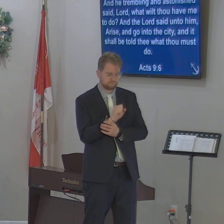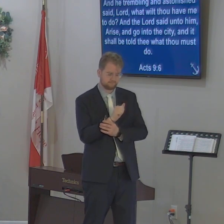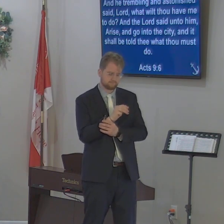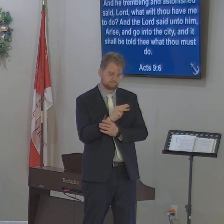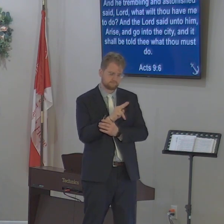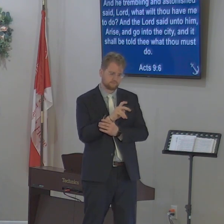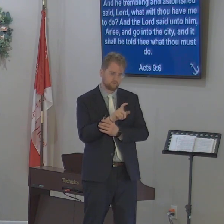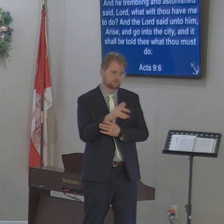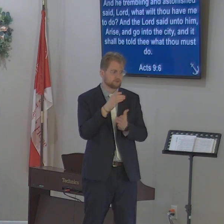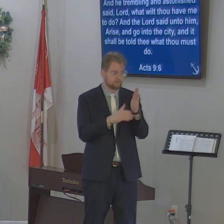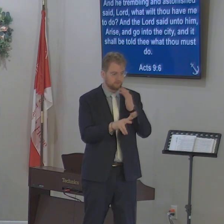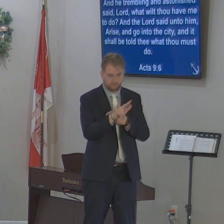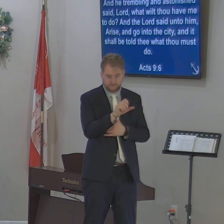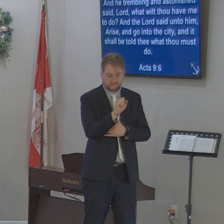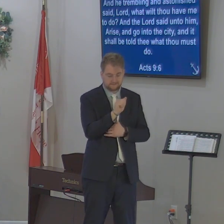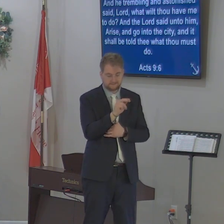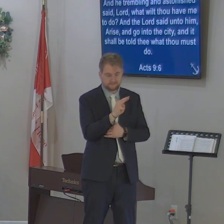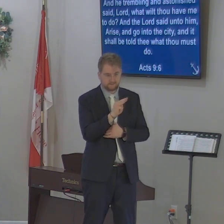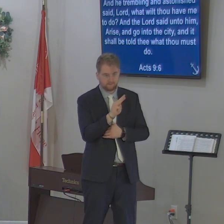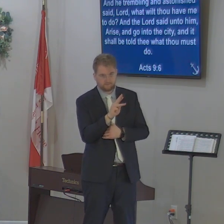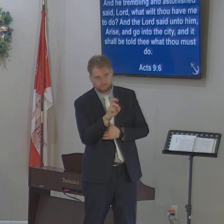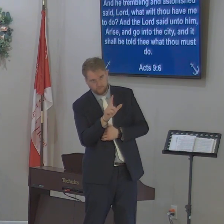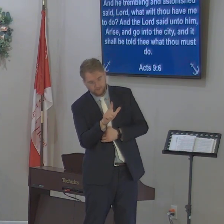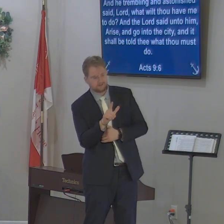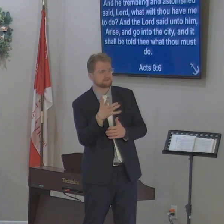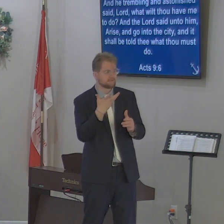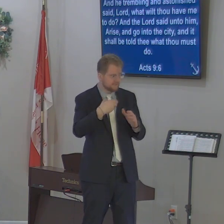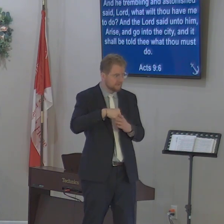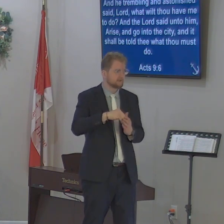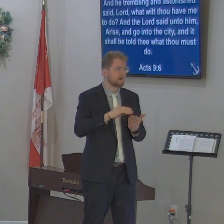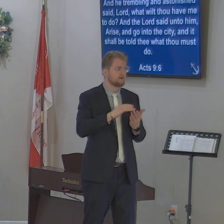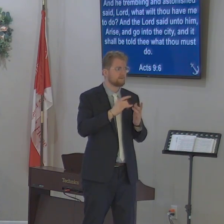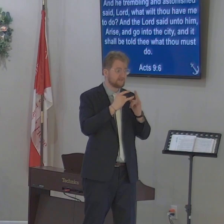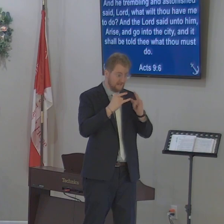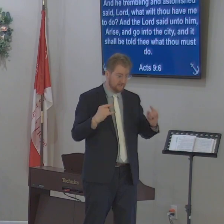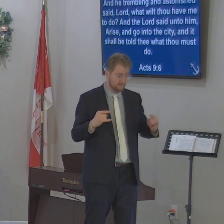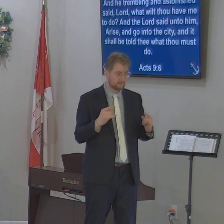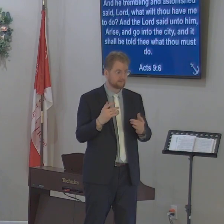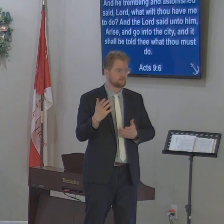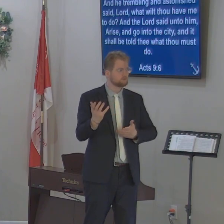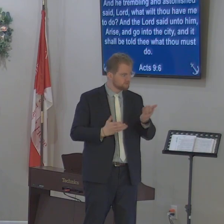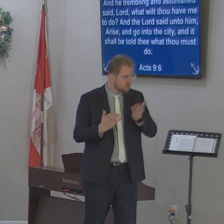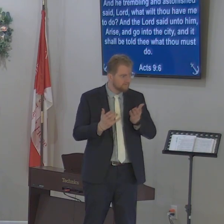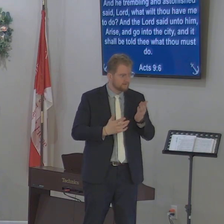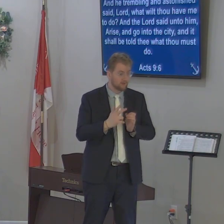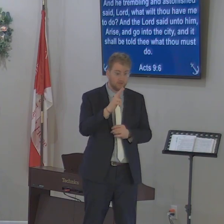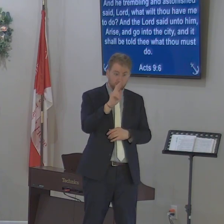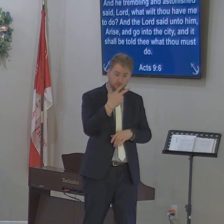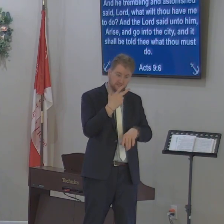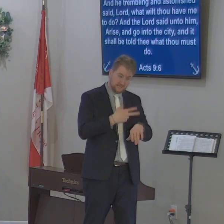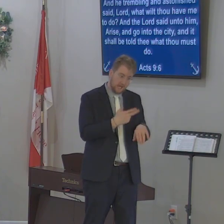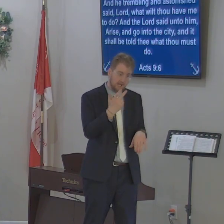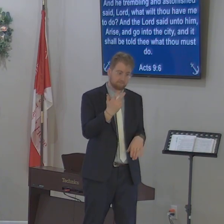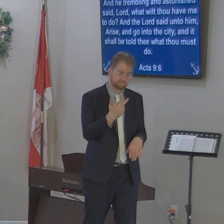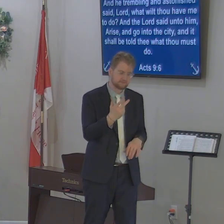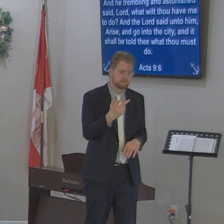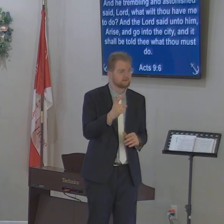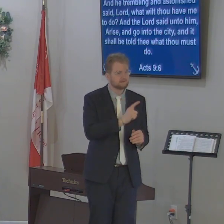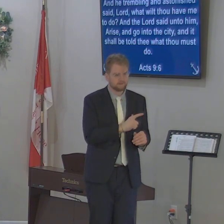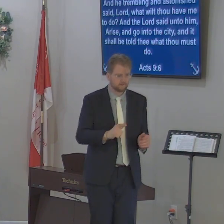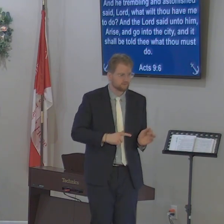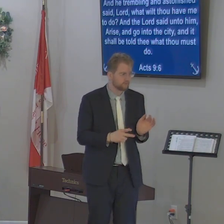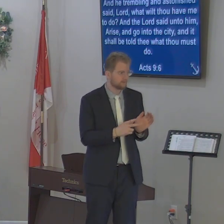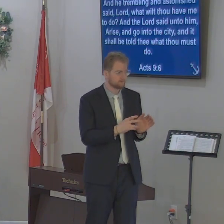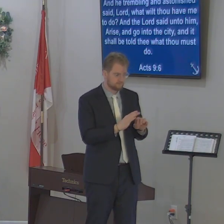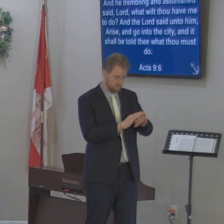in the tent serving. Three times the Lord calls Samuel. What